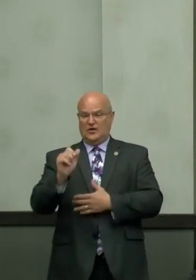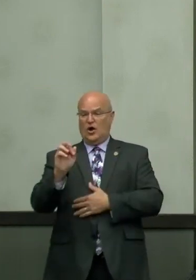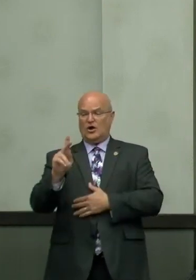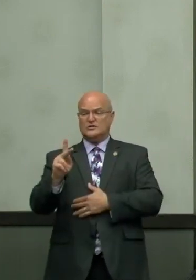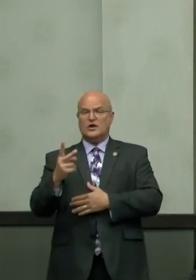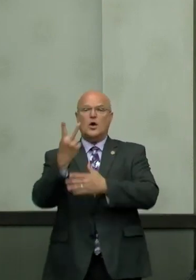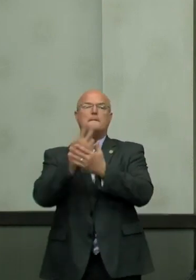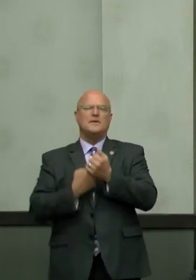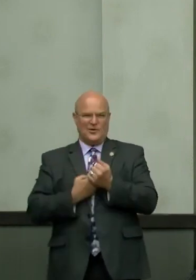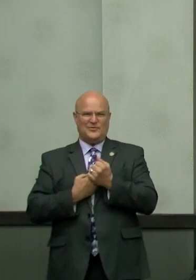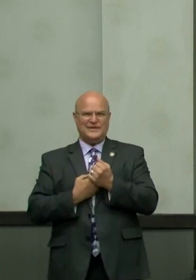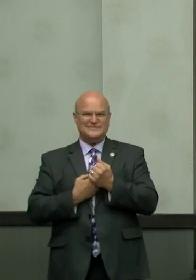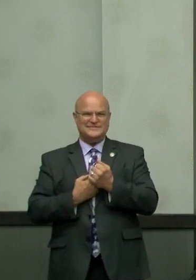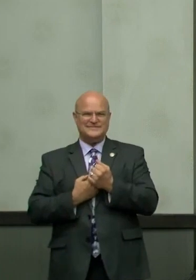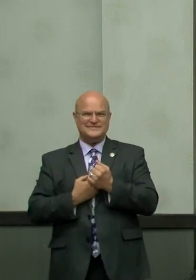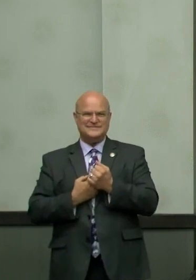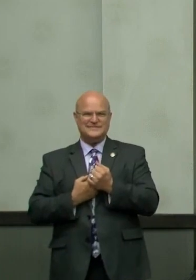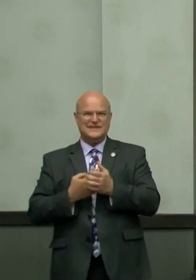Arkansas we're doing both.